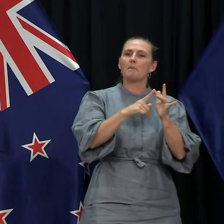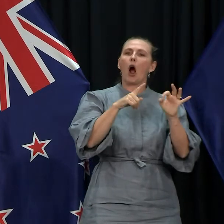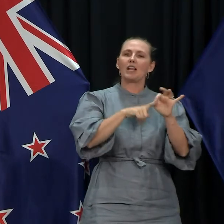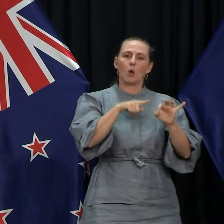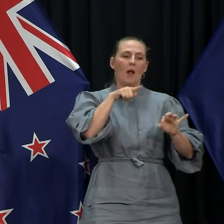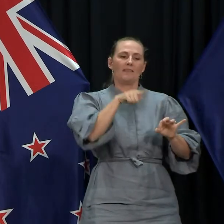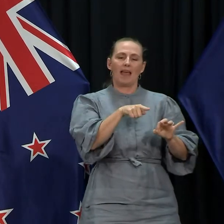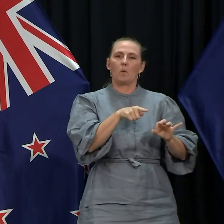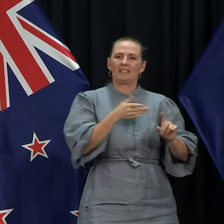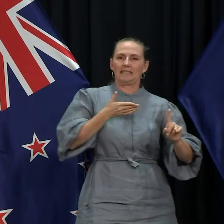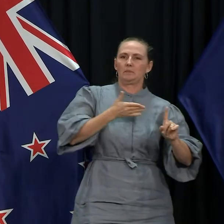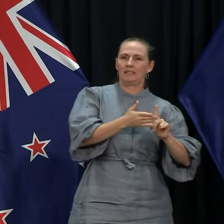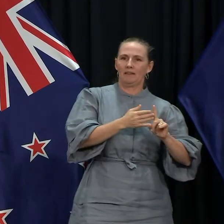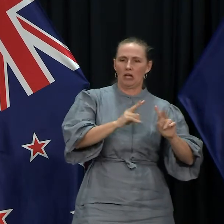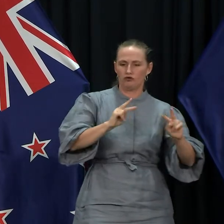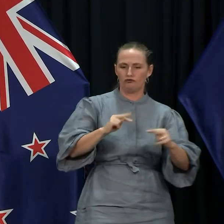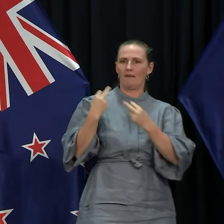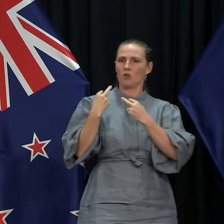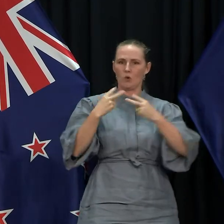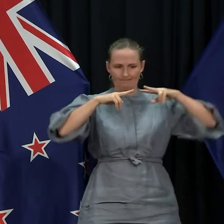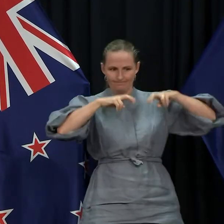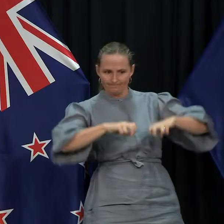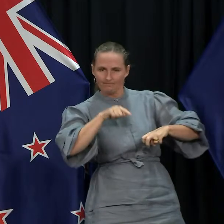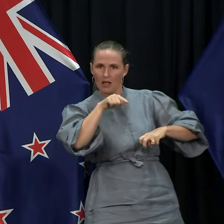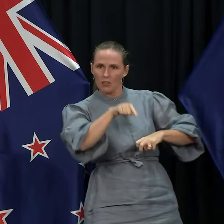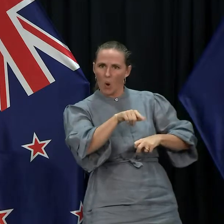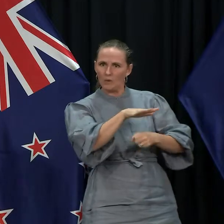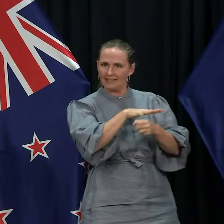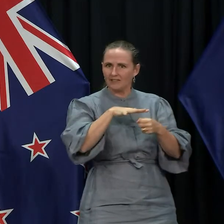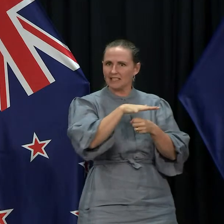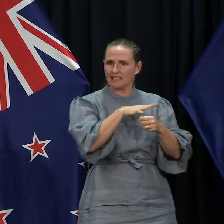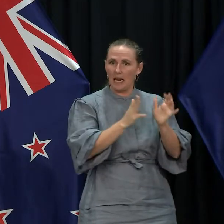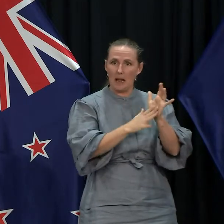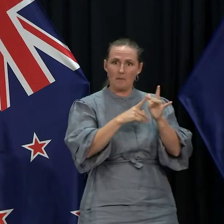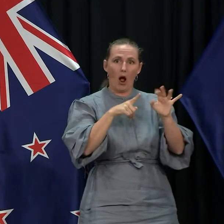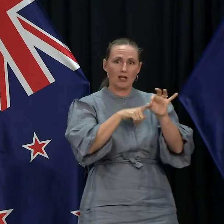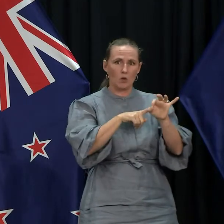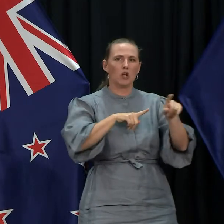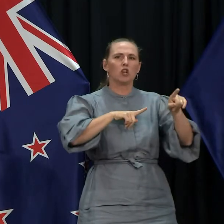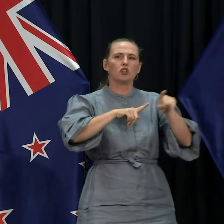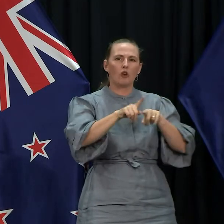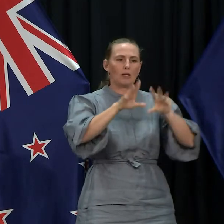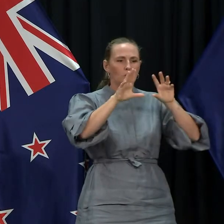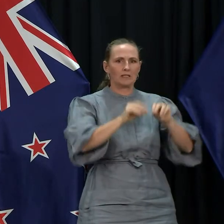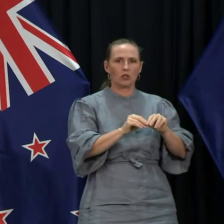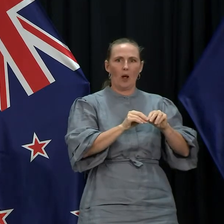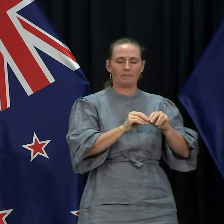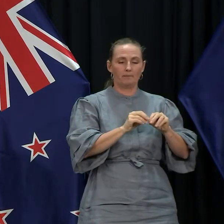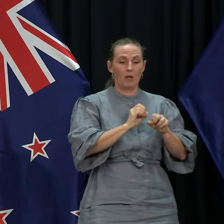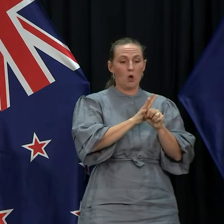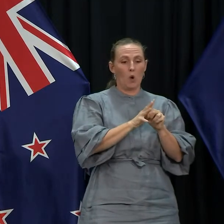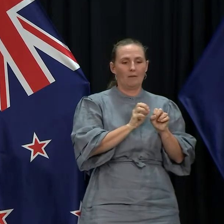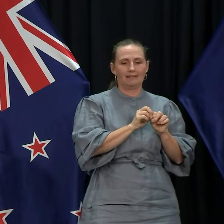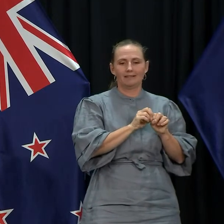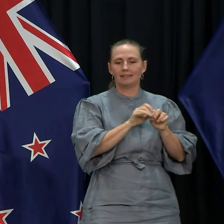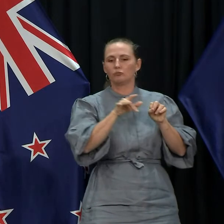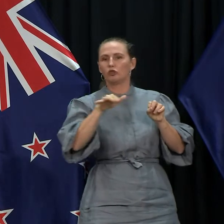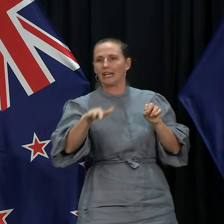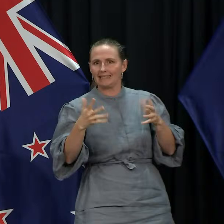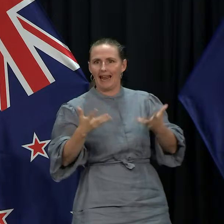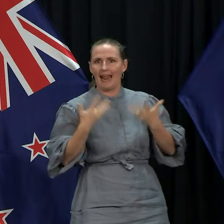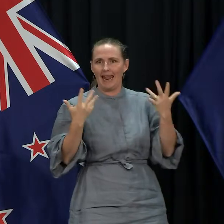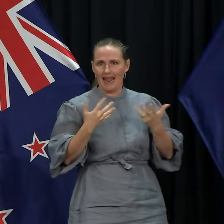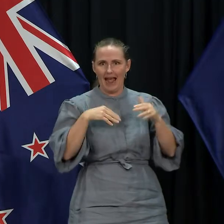those facilities to try and reduce down to zero the COVID cases that we might get